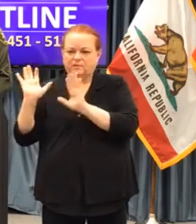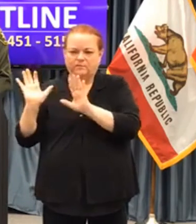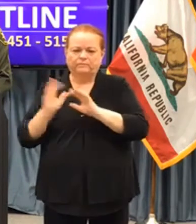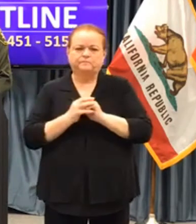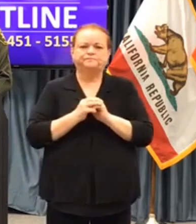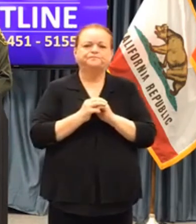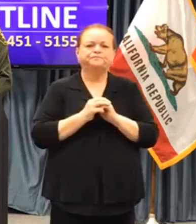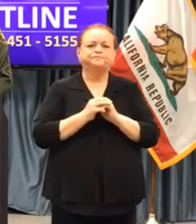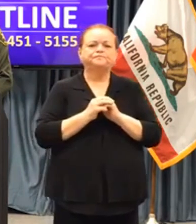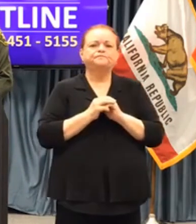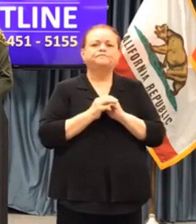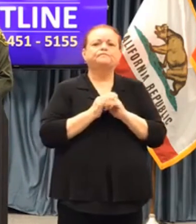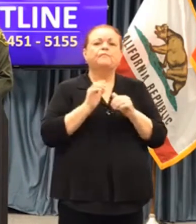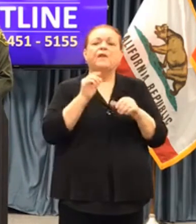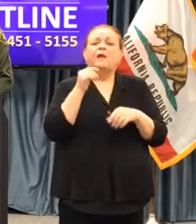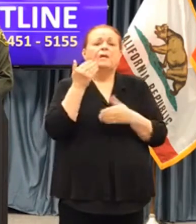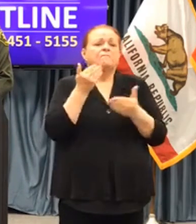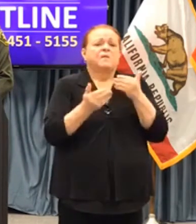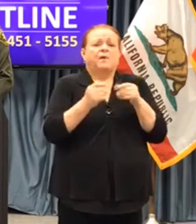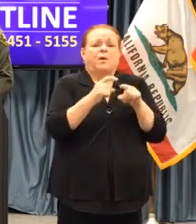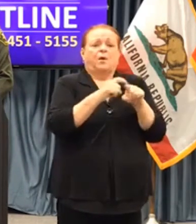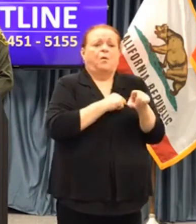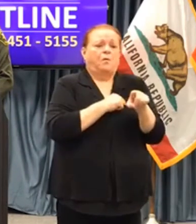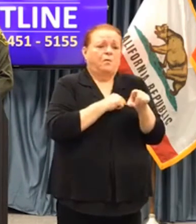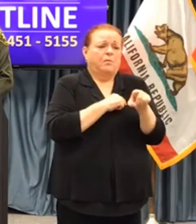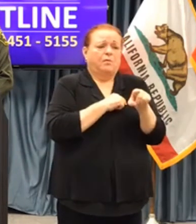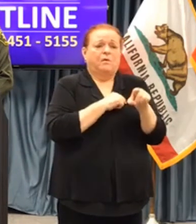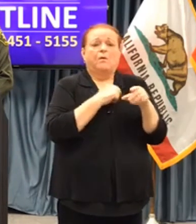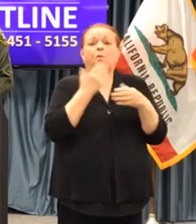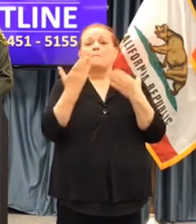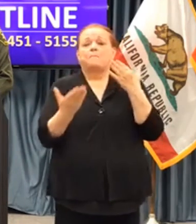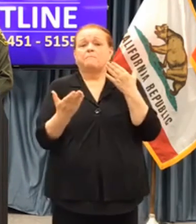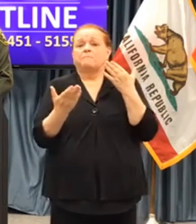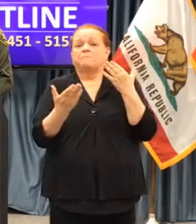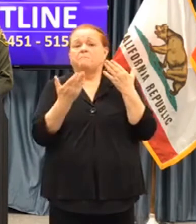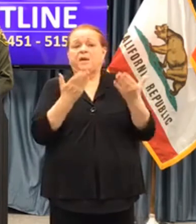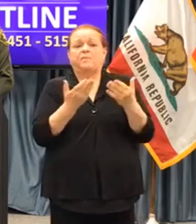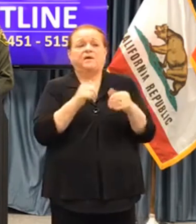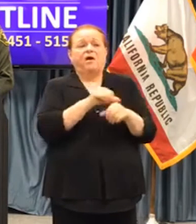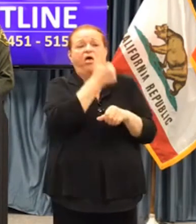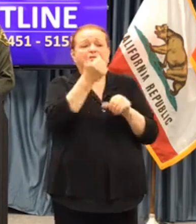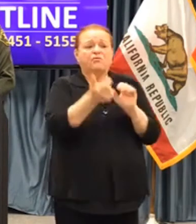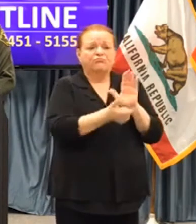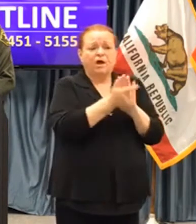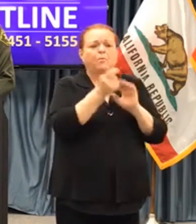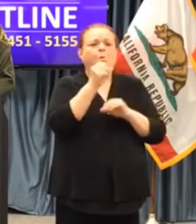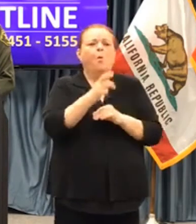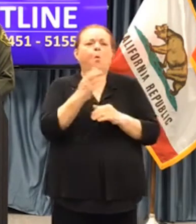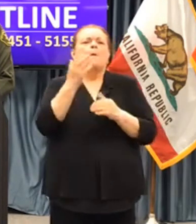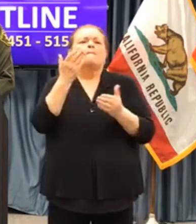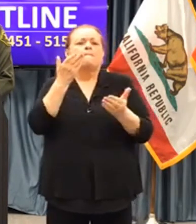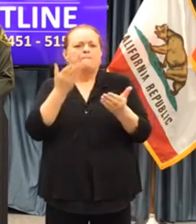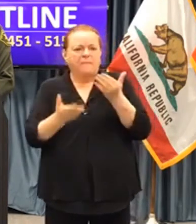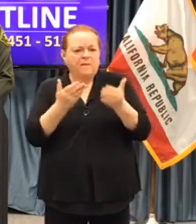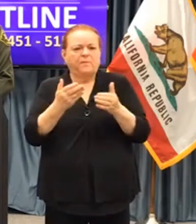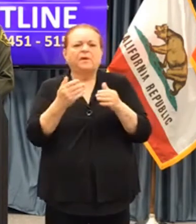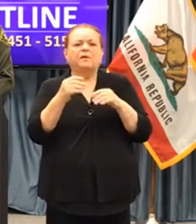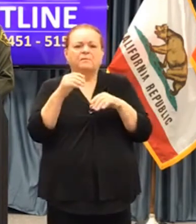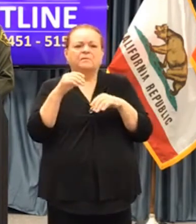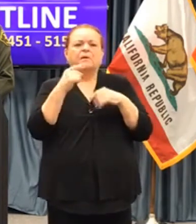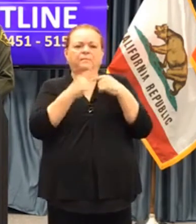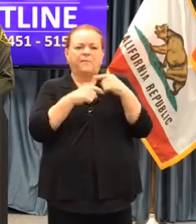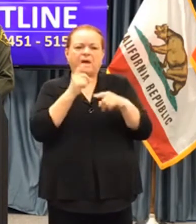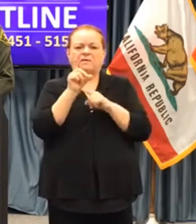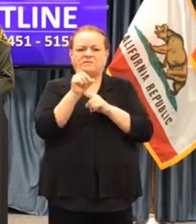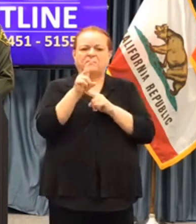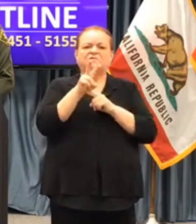call, and it may turn out to be something else, very rarely, but it may be something else. Not every call for domestic violence investigation results